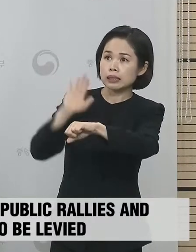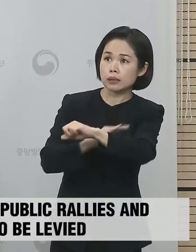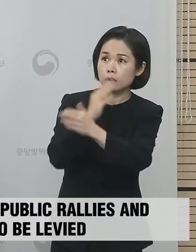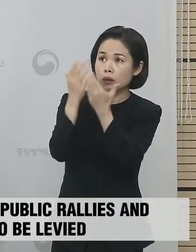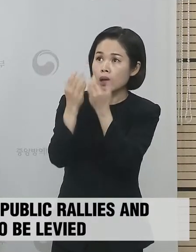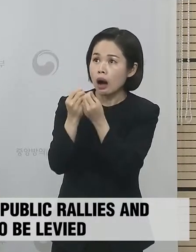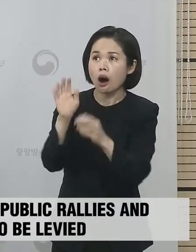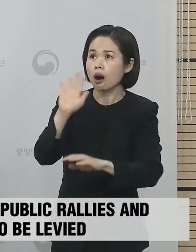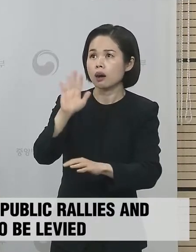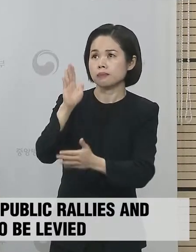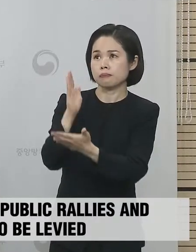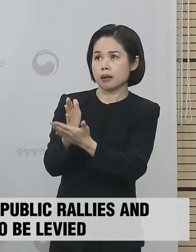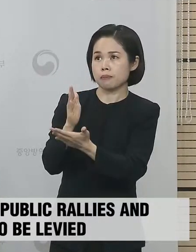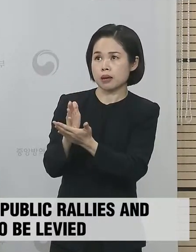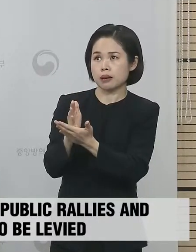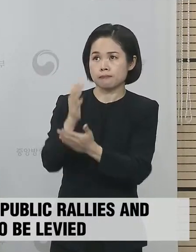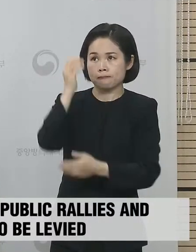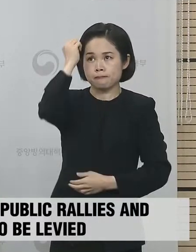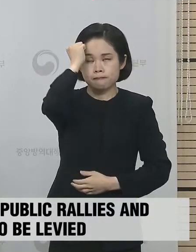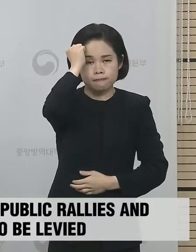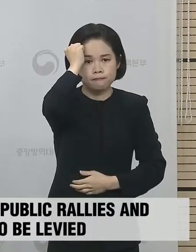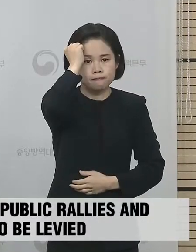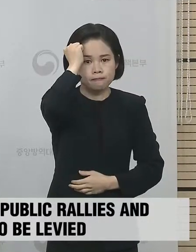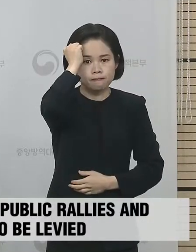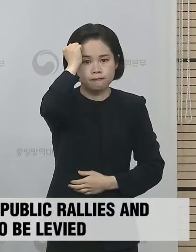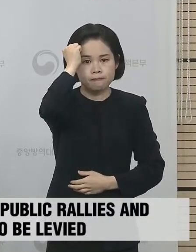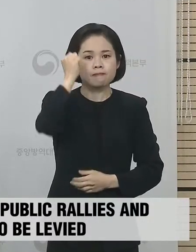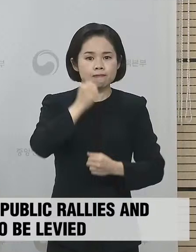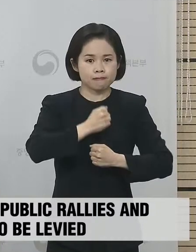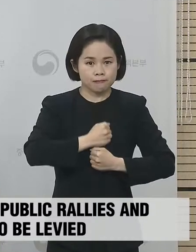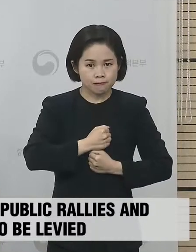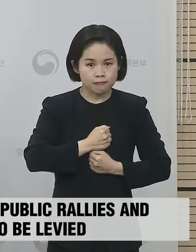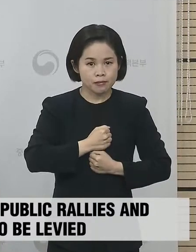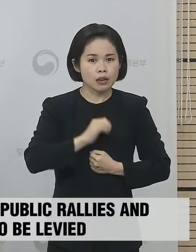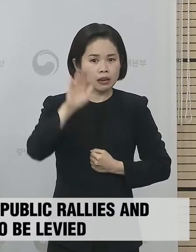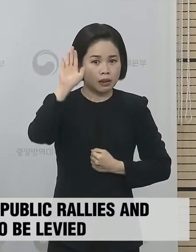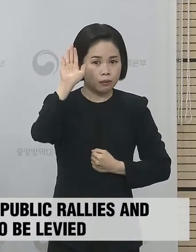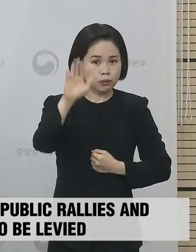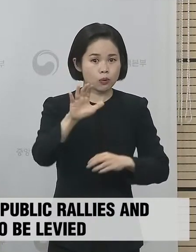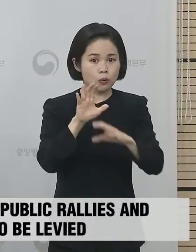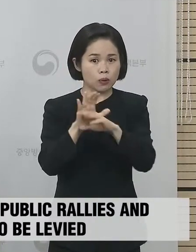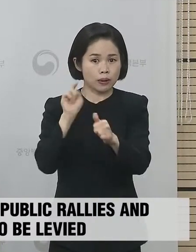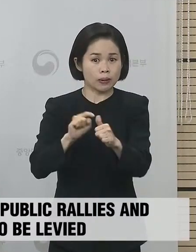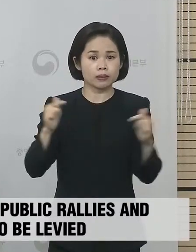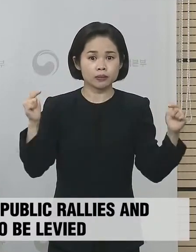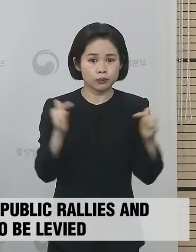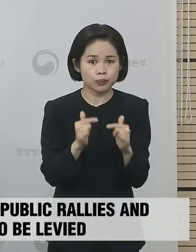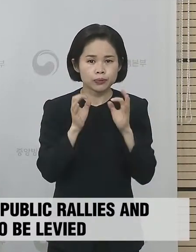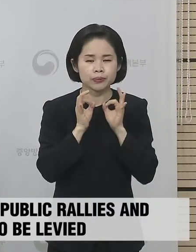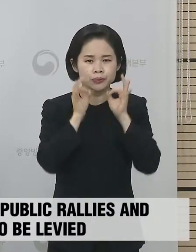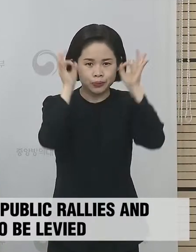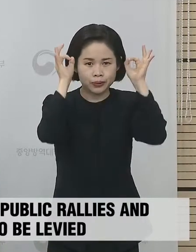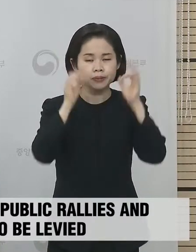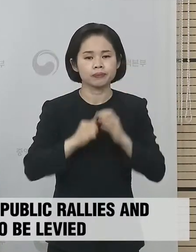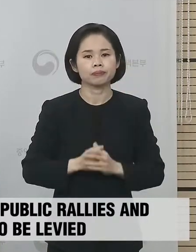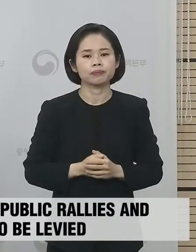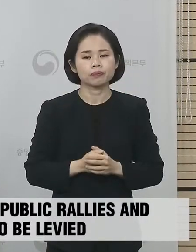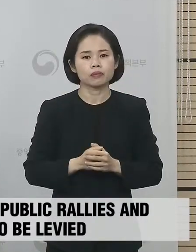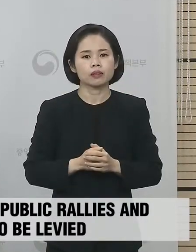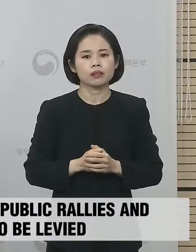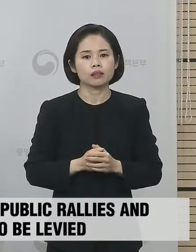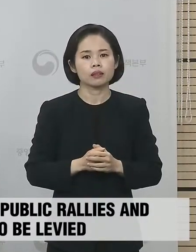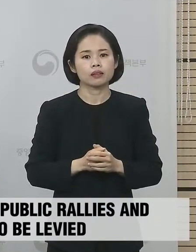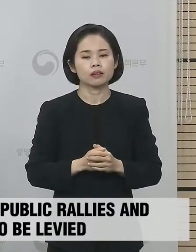to take these examples and we need to also prepare ourselves to a prolonged